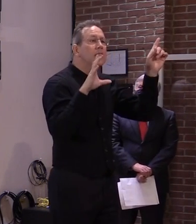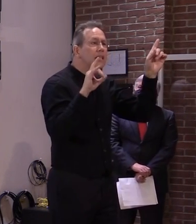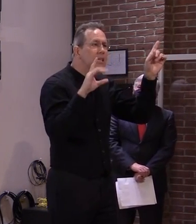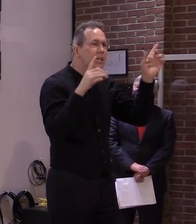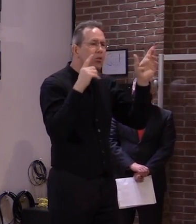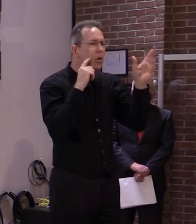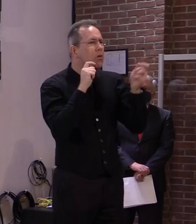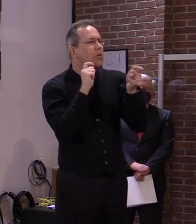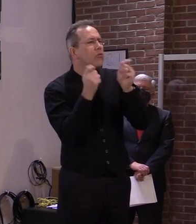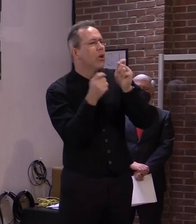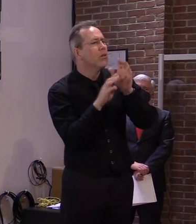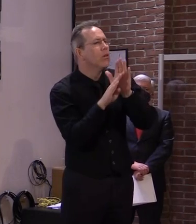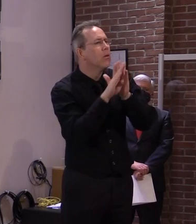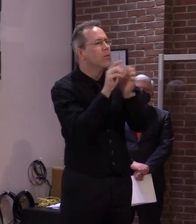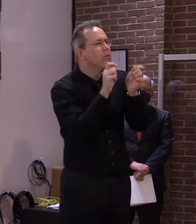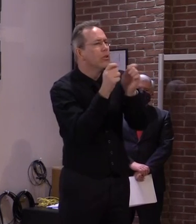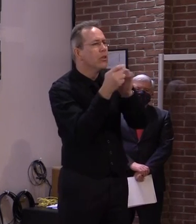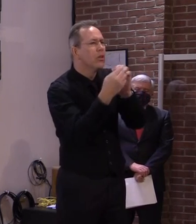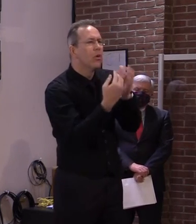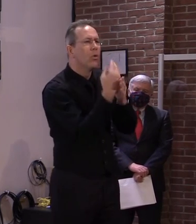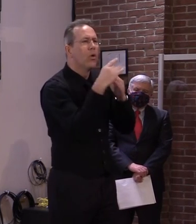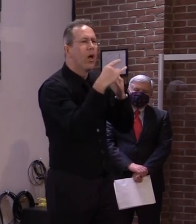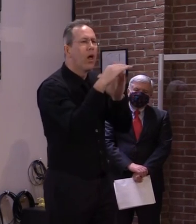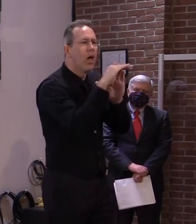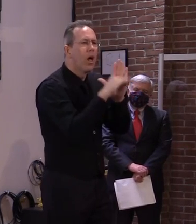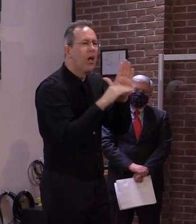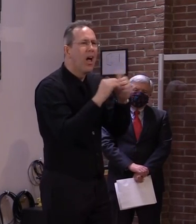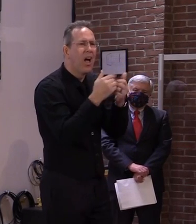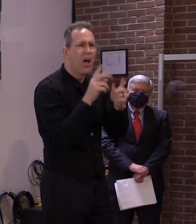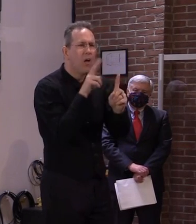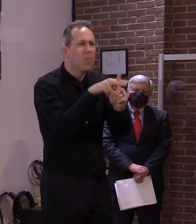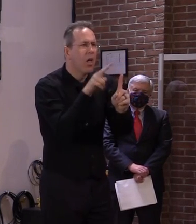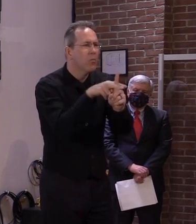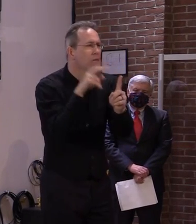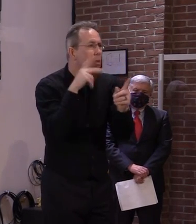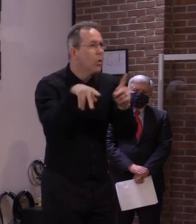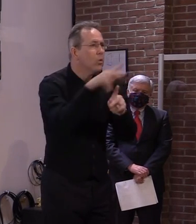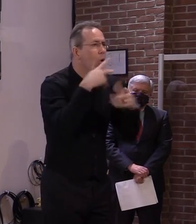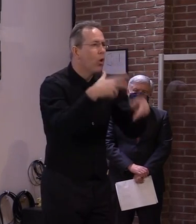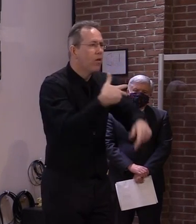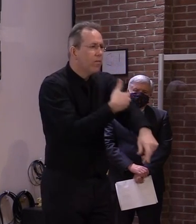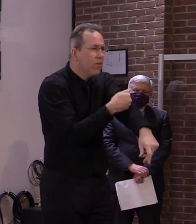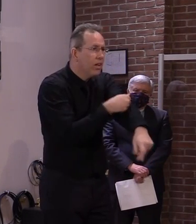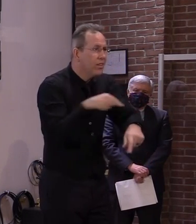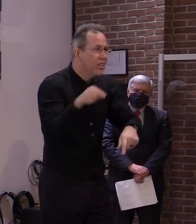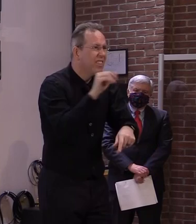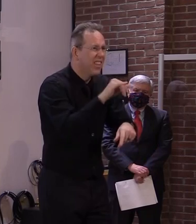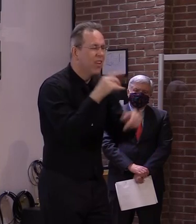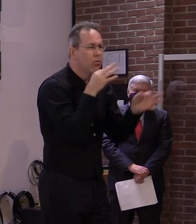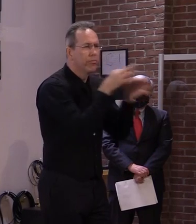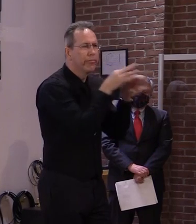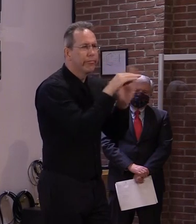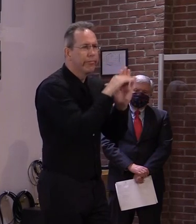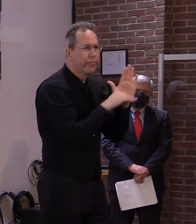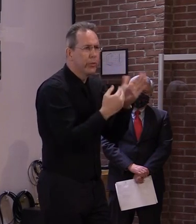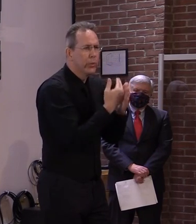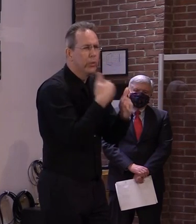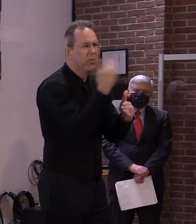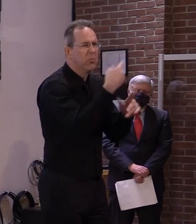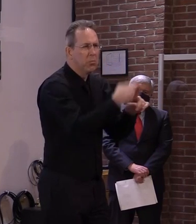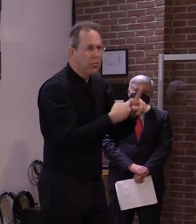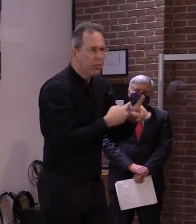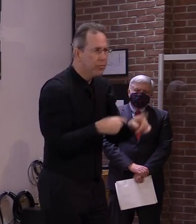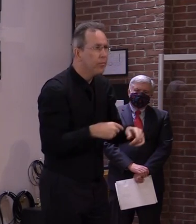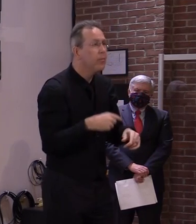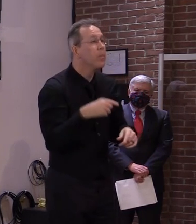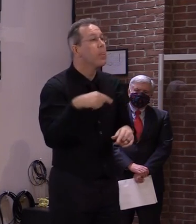vaccines protect you from COVID-19, but they also prevent you from spreading it, which is very encouraging news. So again, we'll have more to share